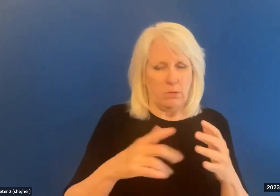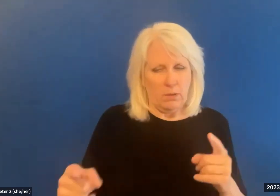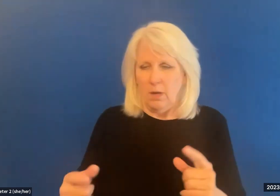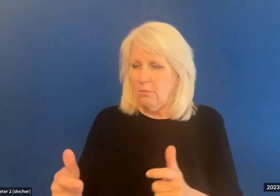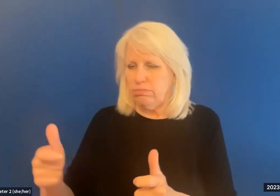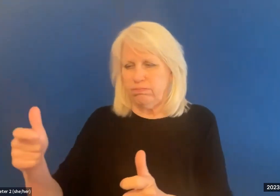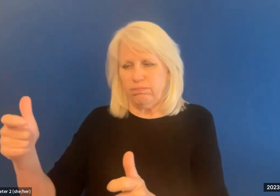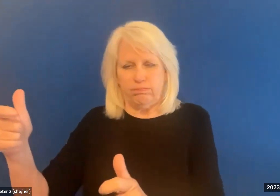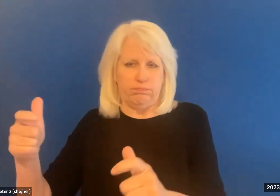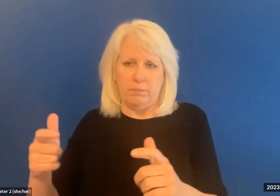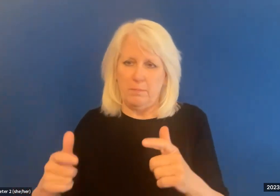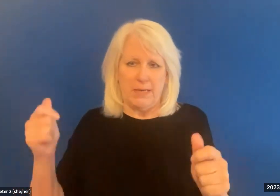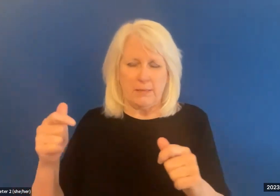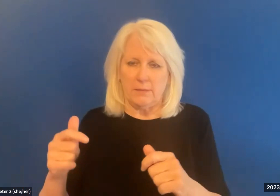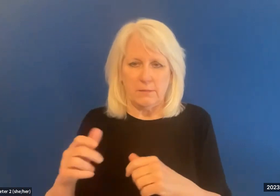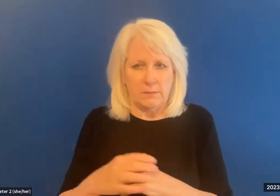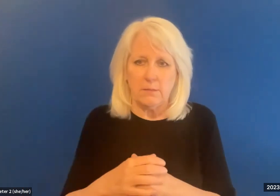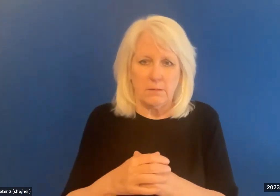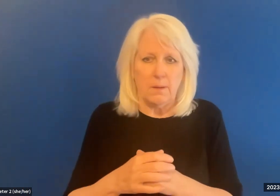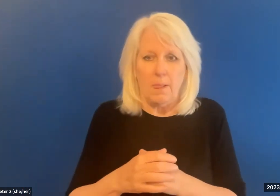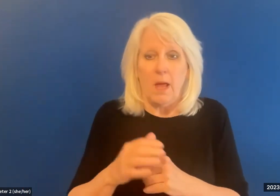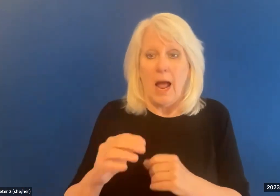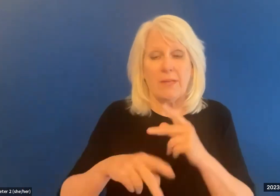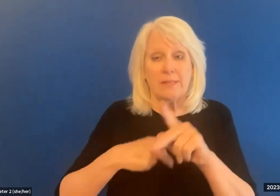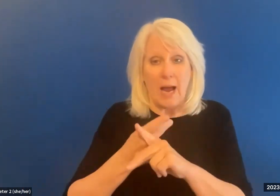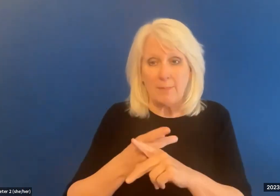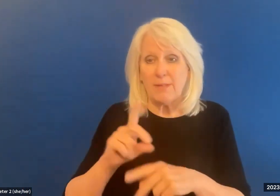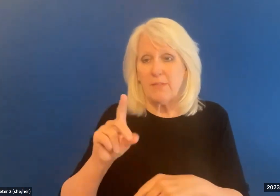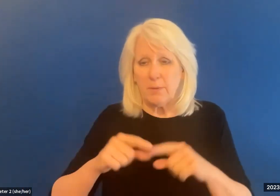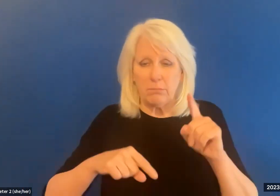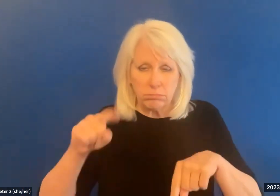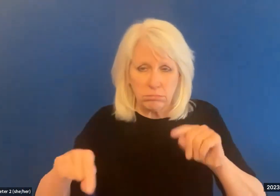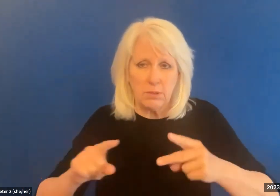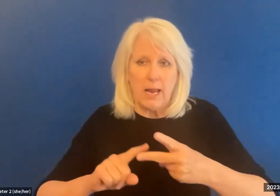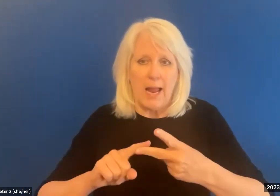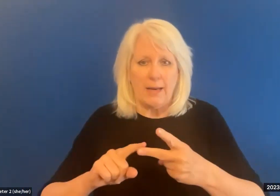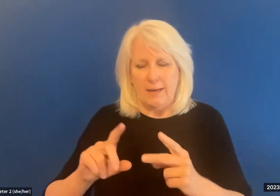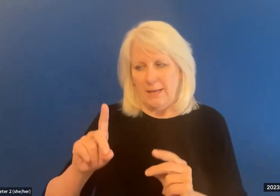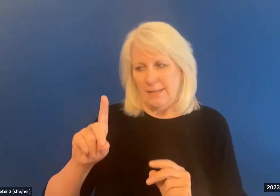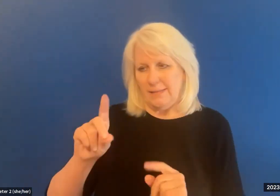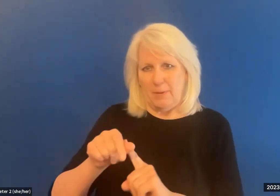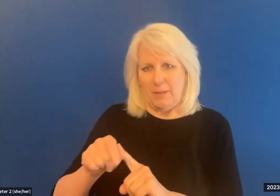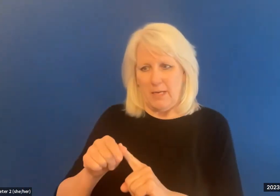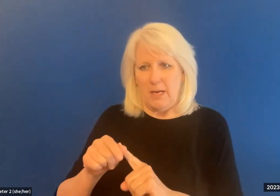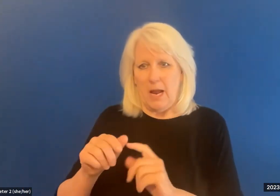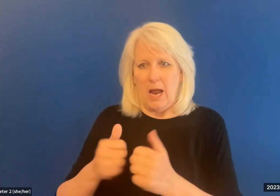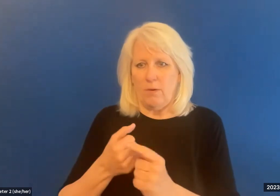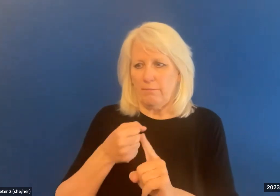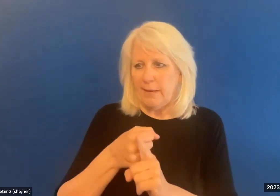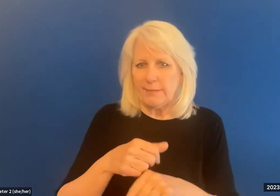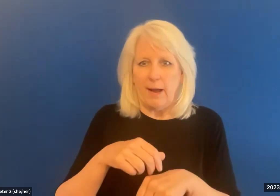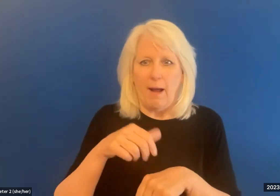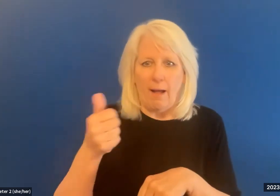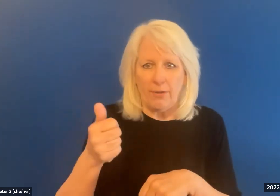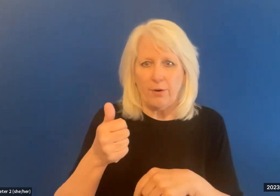of their experiences living with disability and the types of disability, but also in how their disability identity intersects with several other identities in